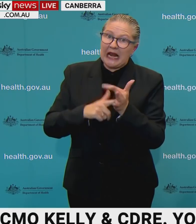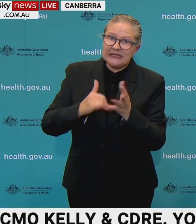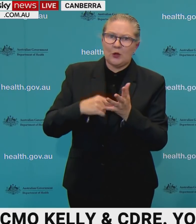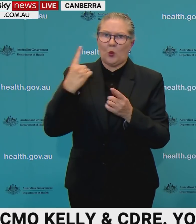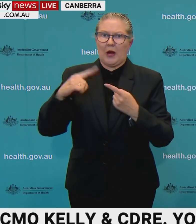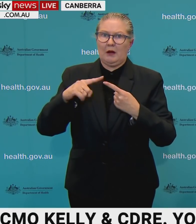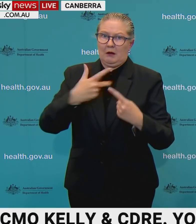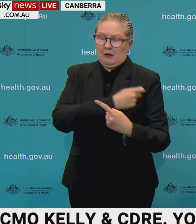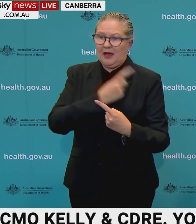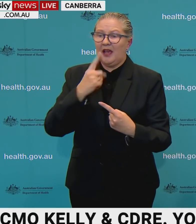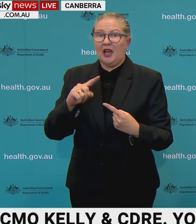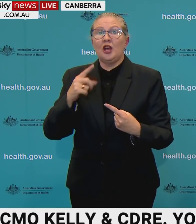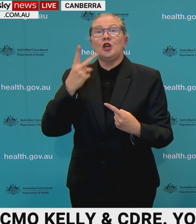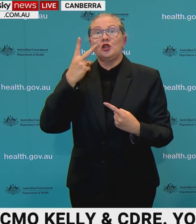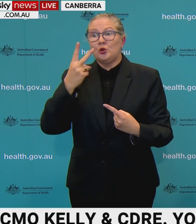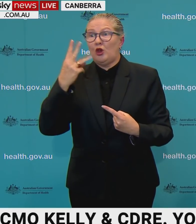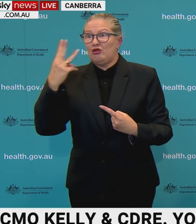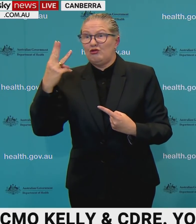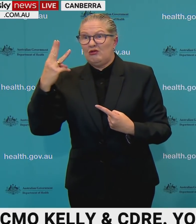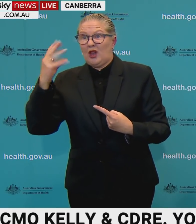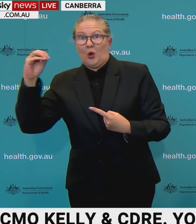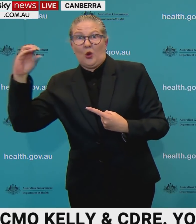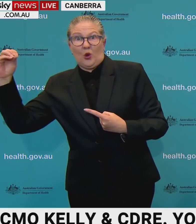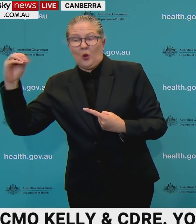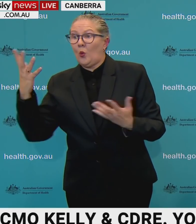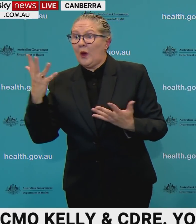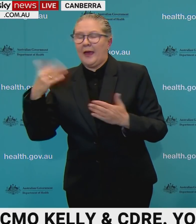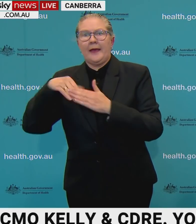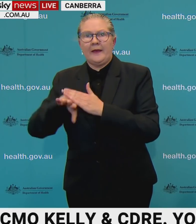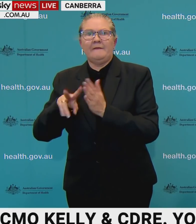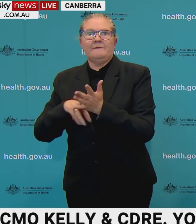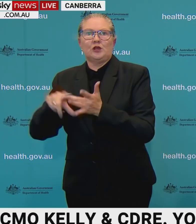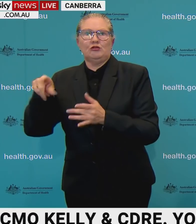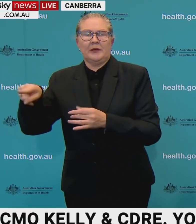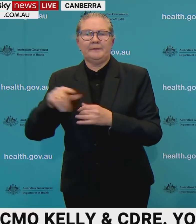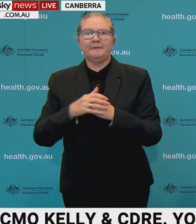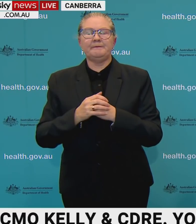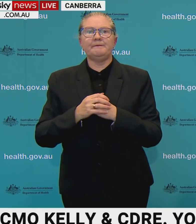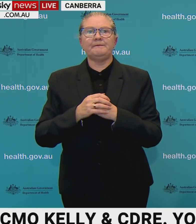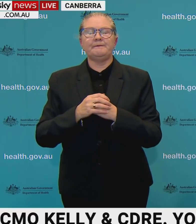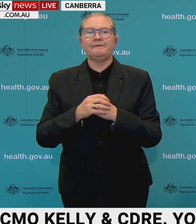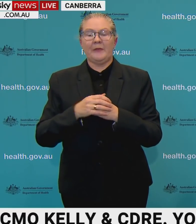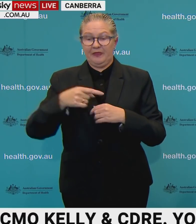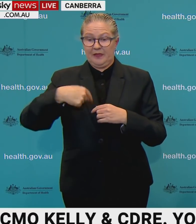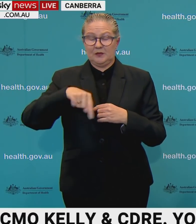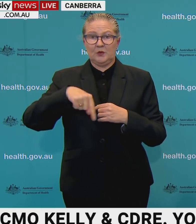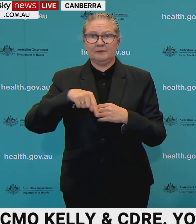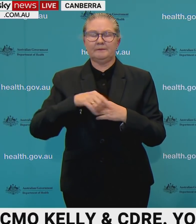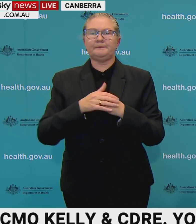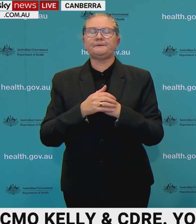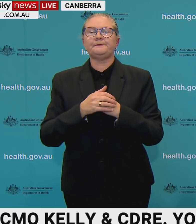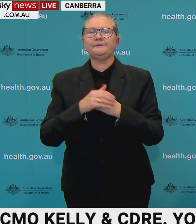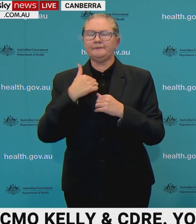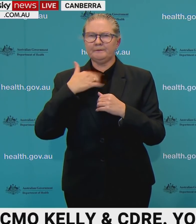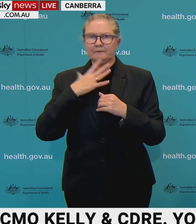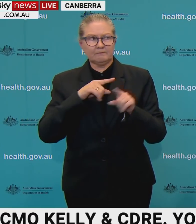approximately 2,300 of those are in Victoria. This week, our focus is on implementing the direction